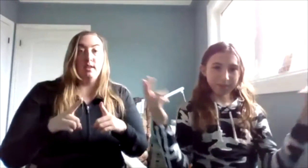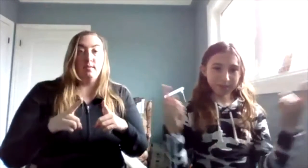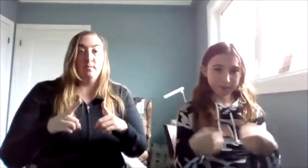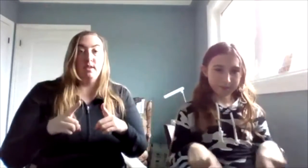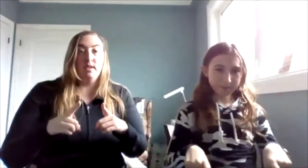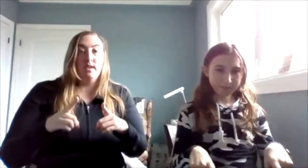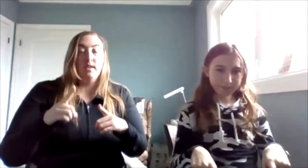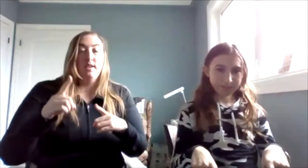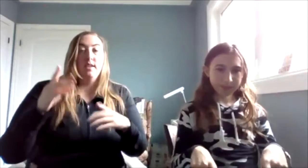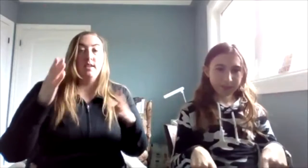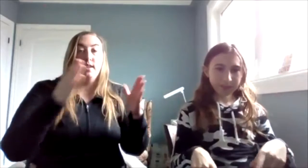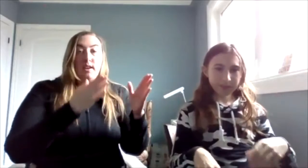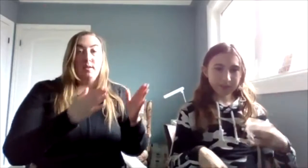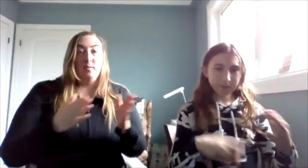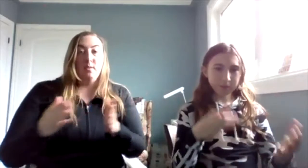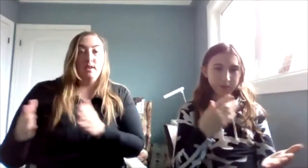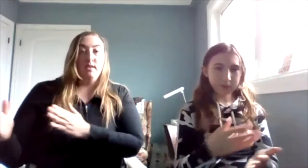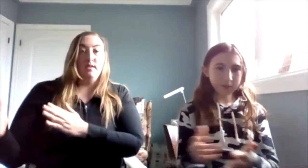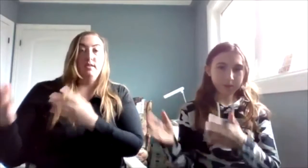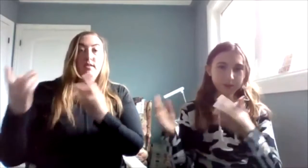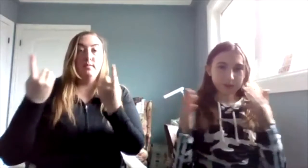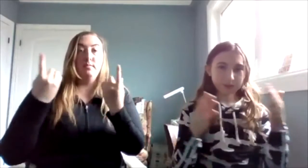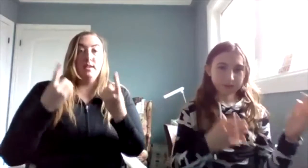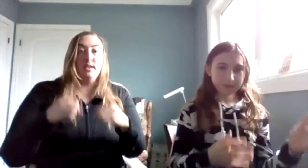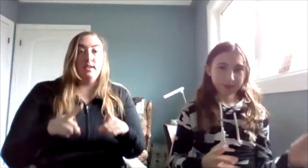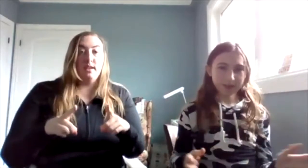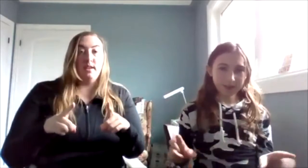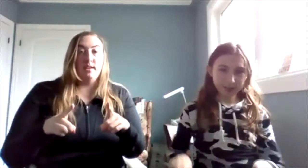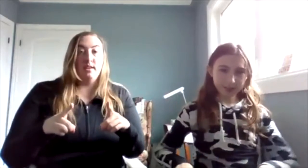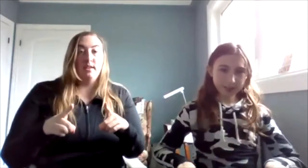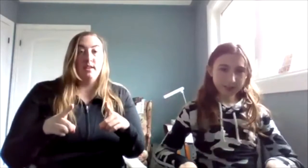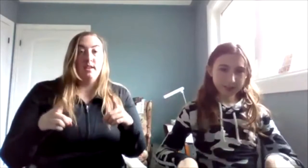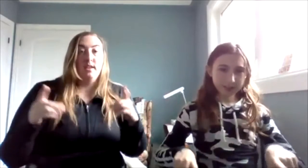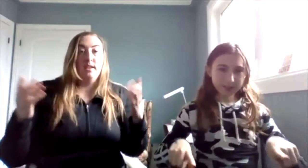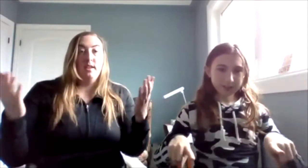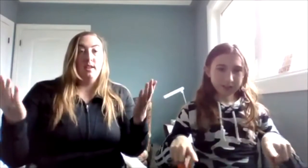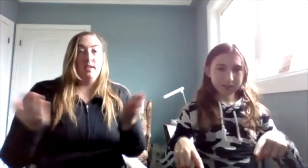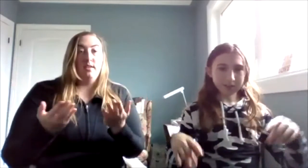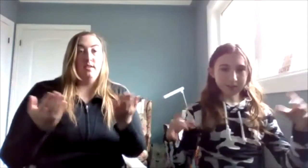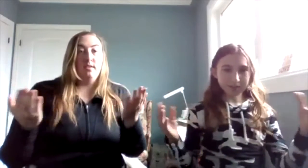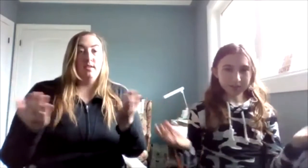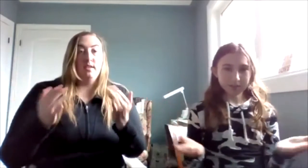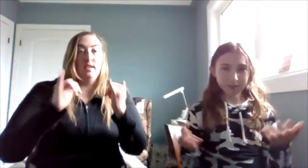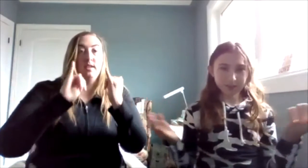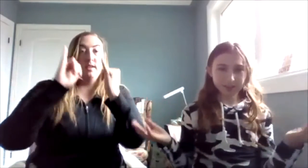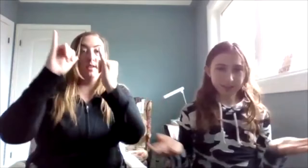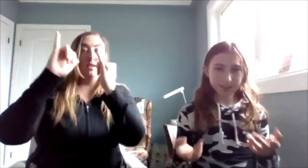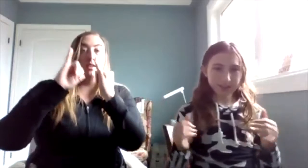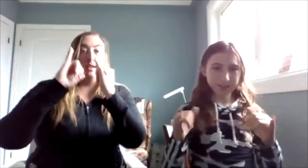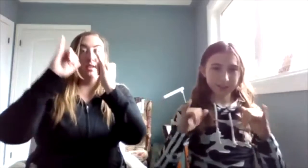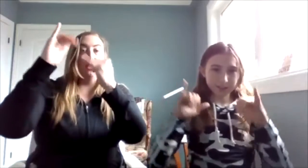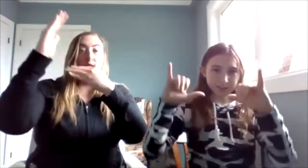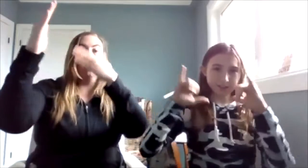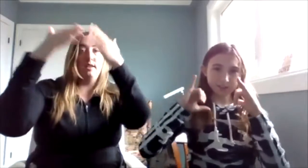come, thy will be done on earth as it is in